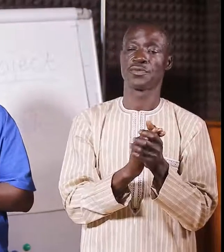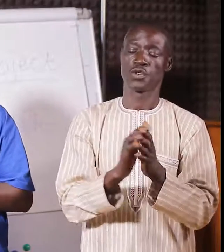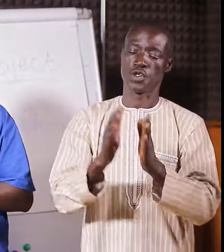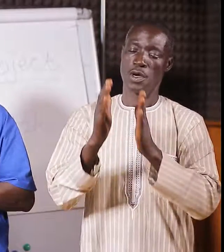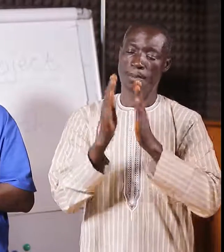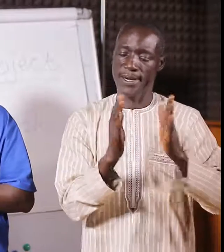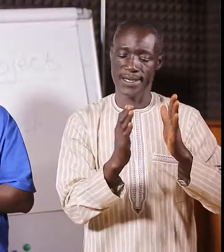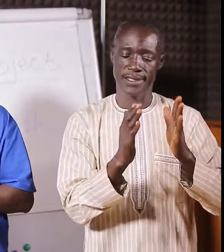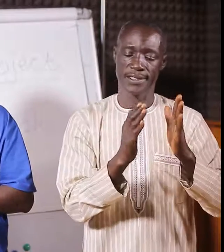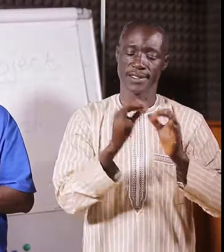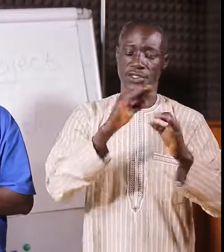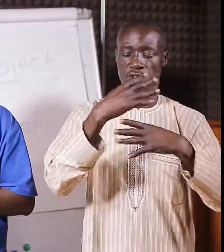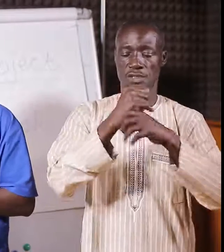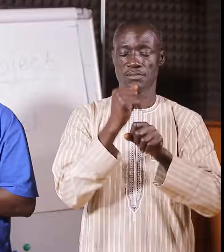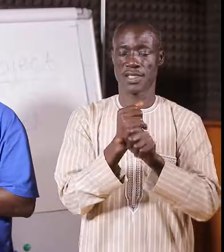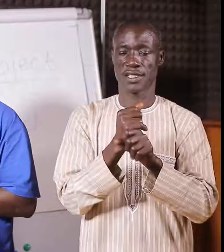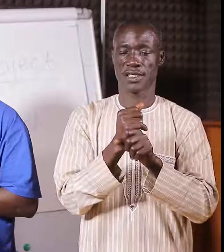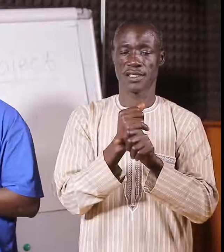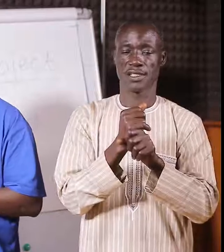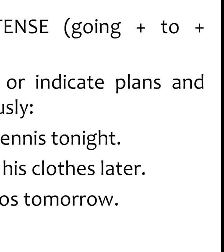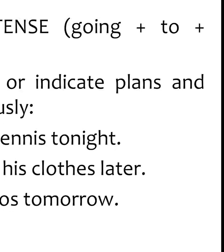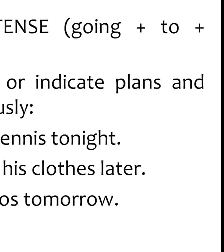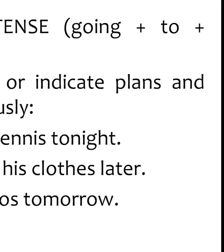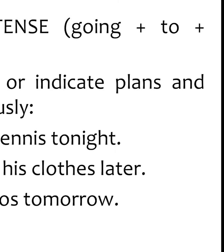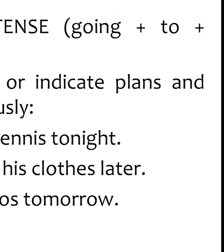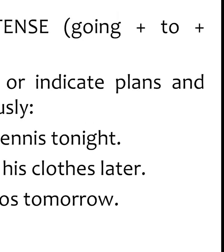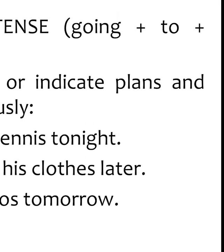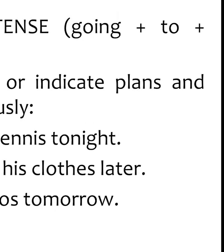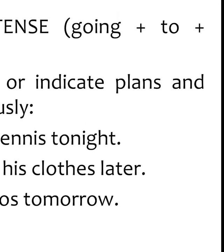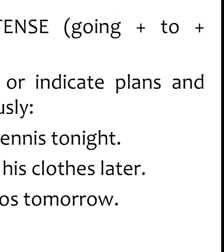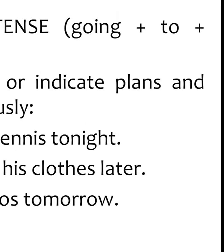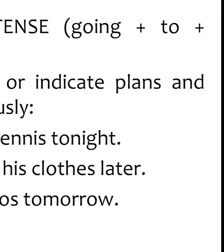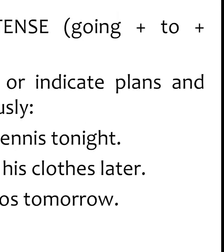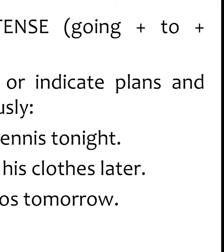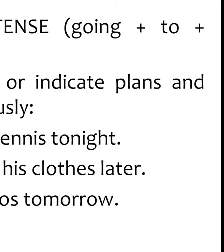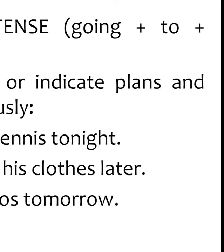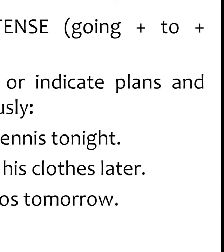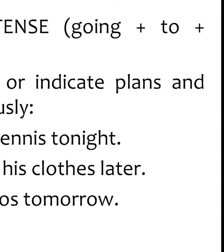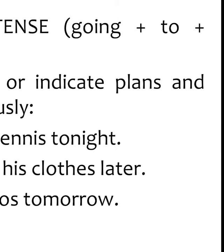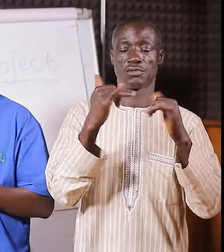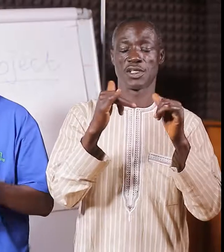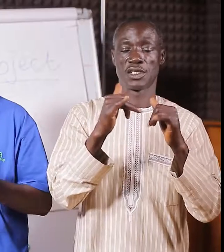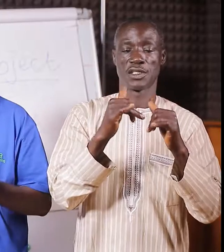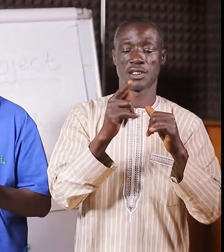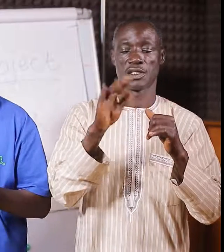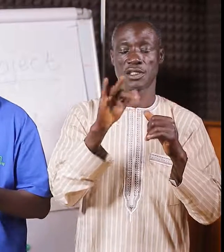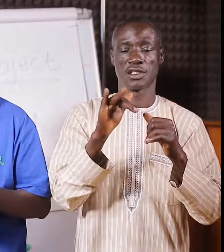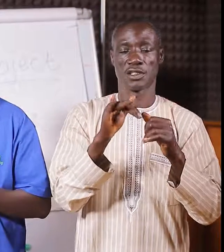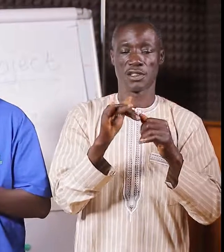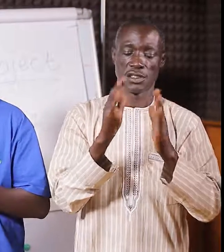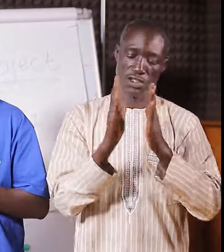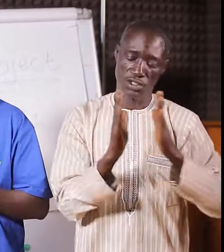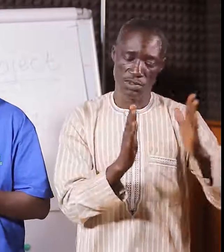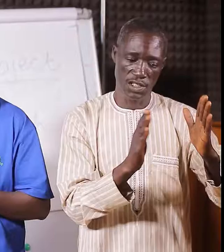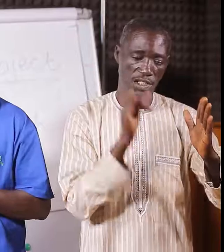and decisions made previously. He is going to play tennis tonight because it is planned.